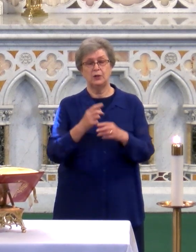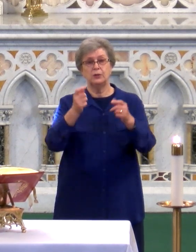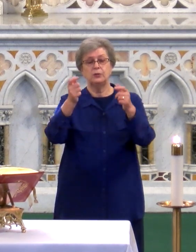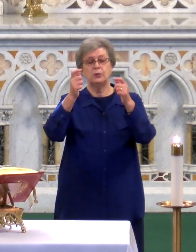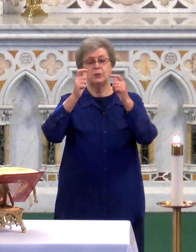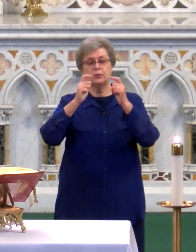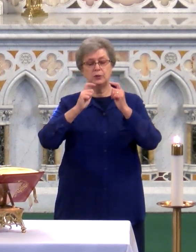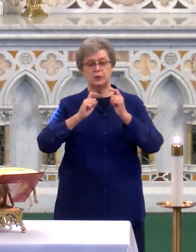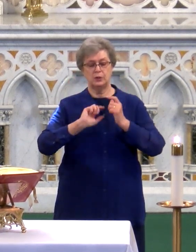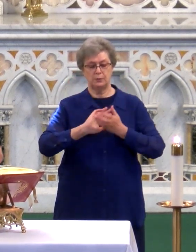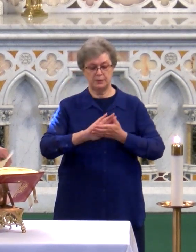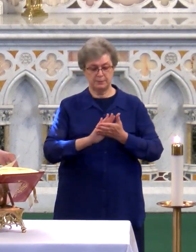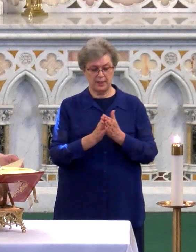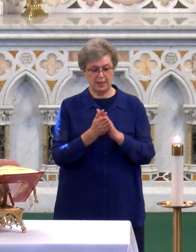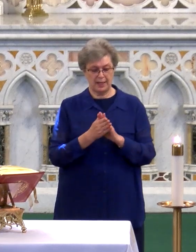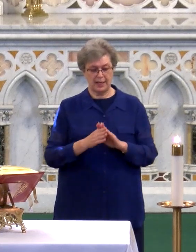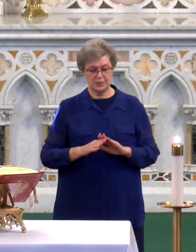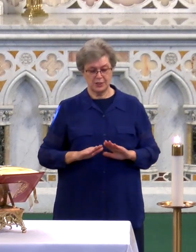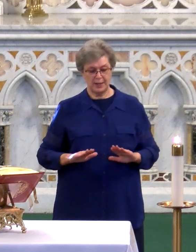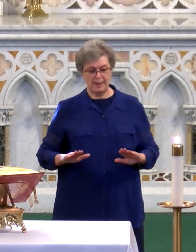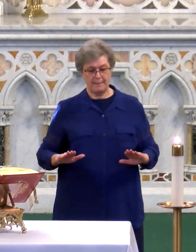world. Dona nobis